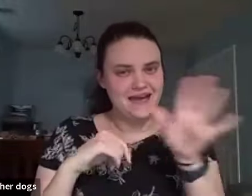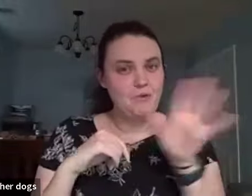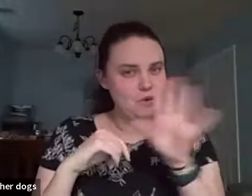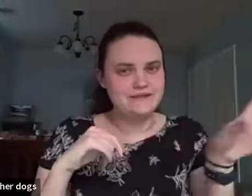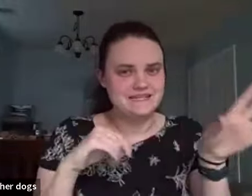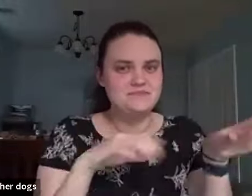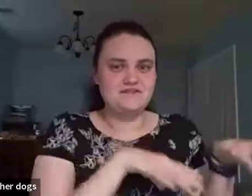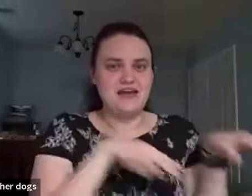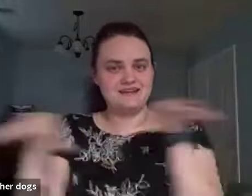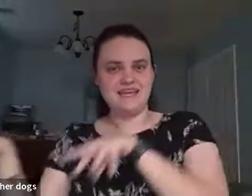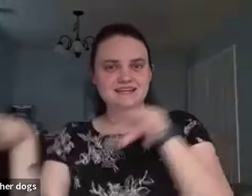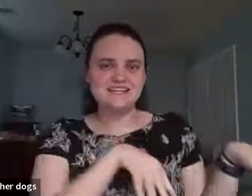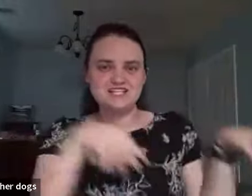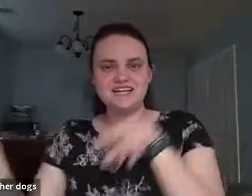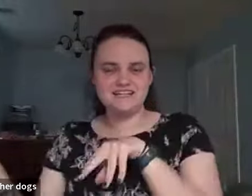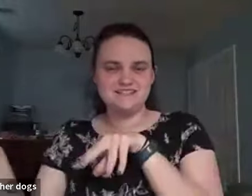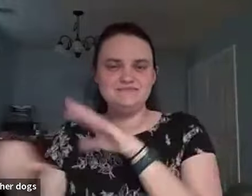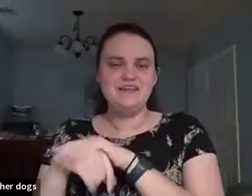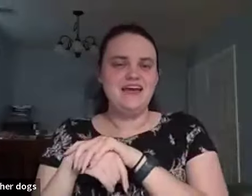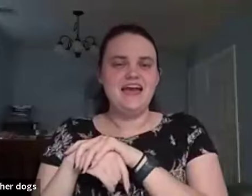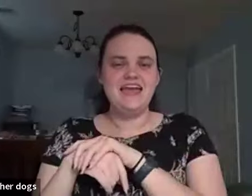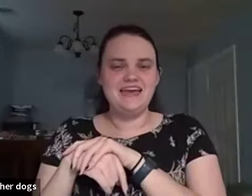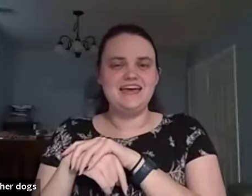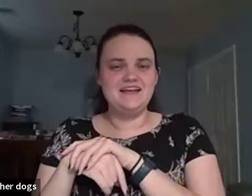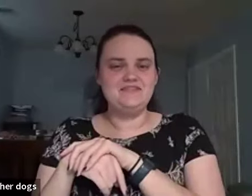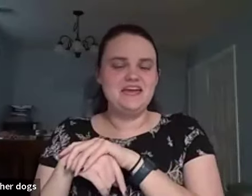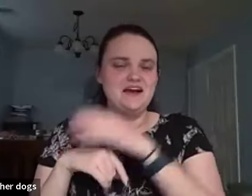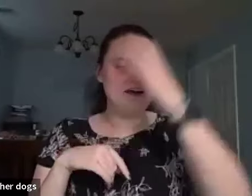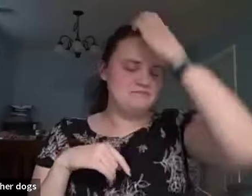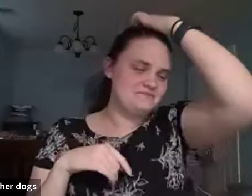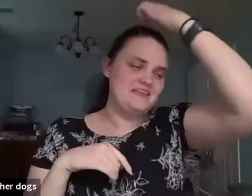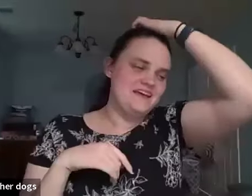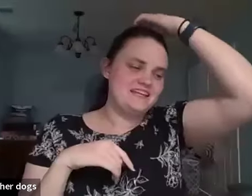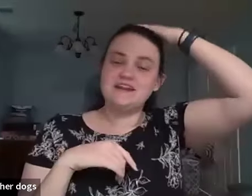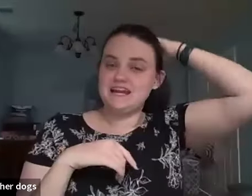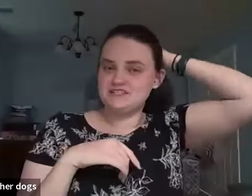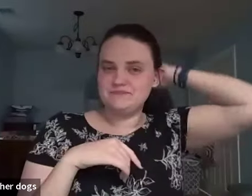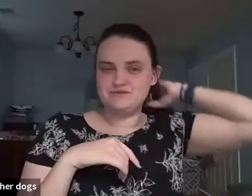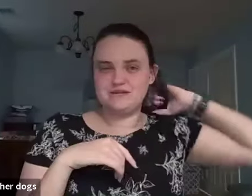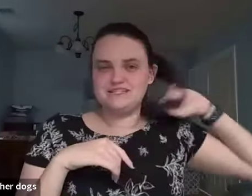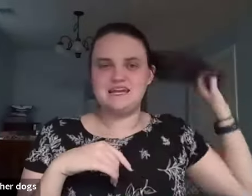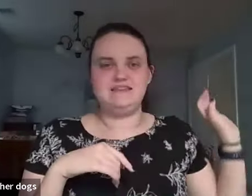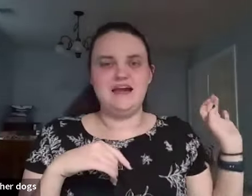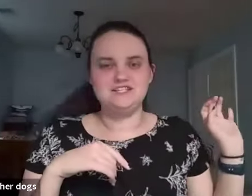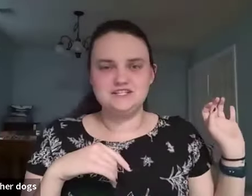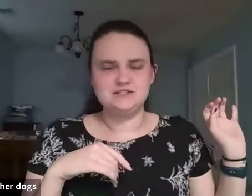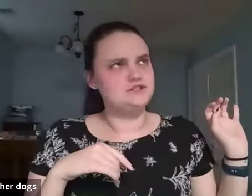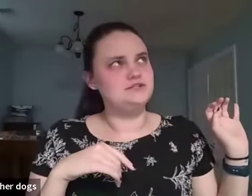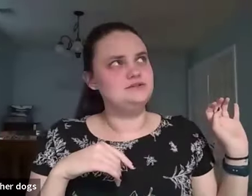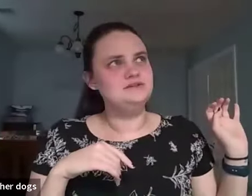that one snippet of that dance that she does. And It's funny. I dressed up as Wednesday last year, 2 years